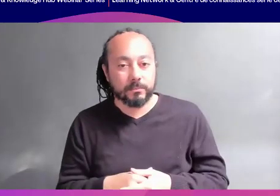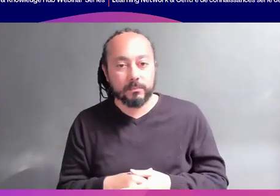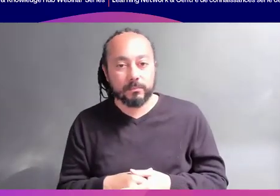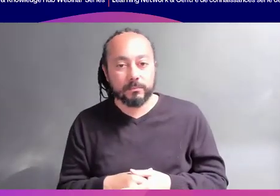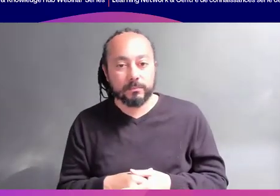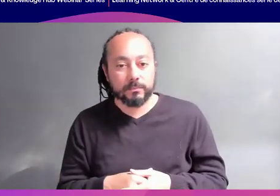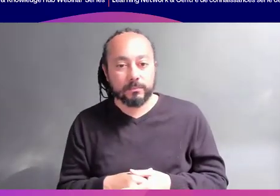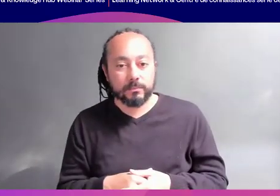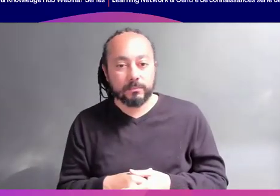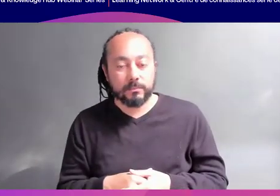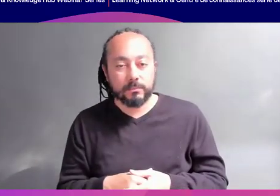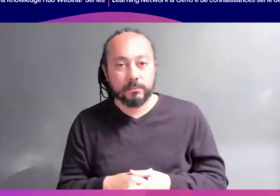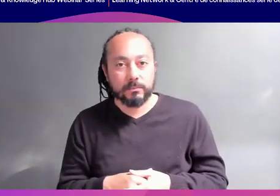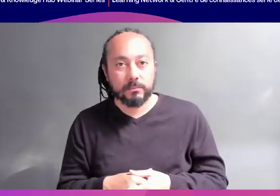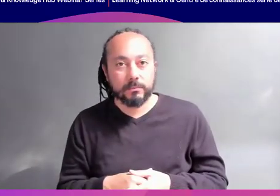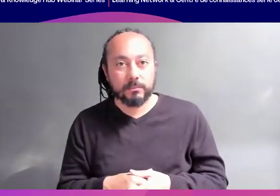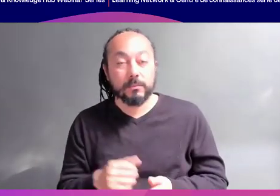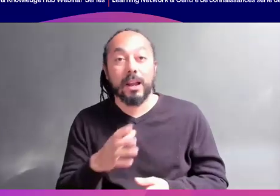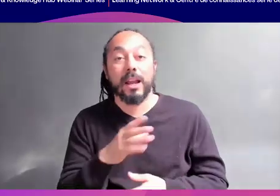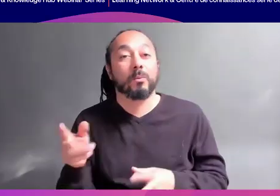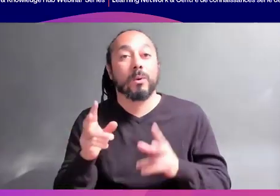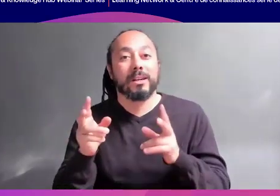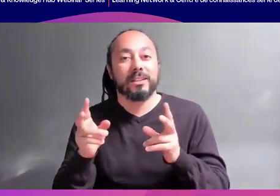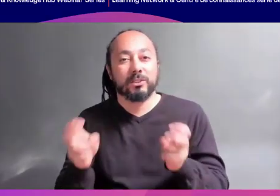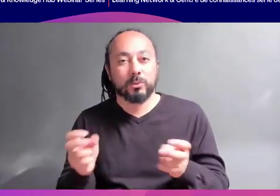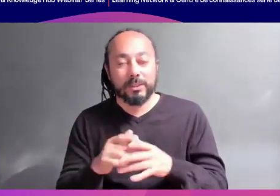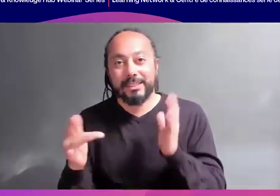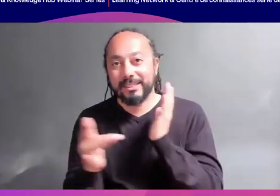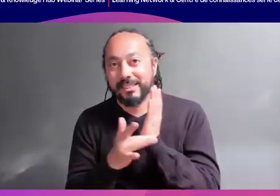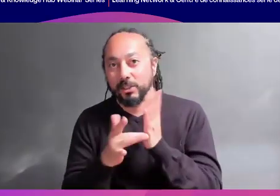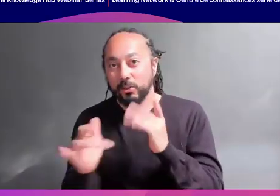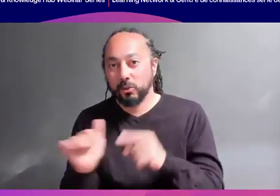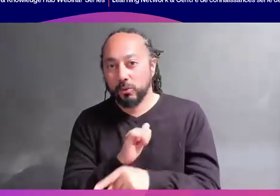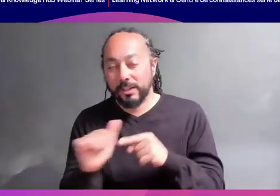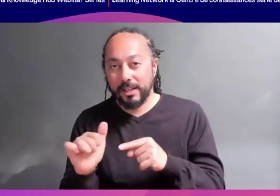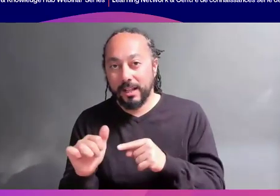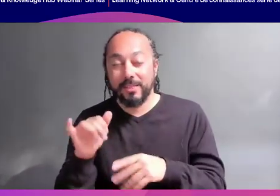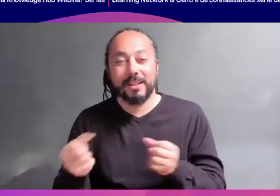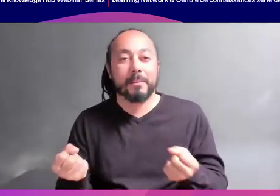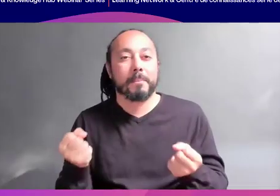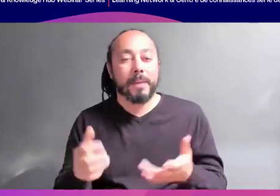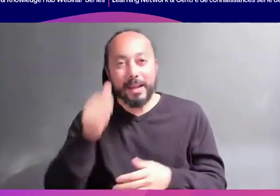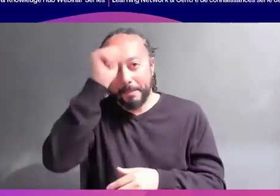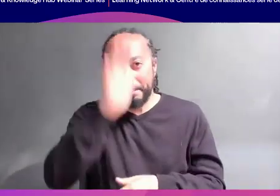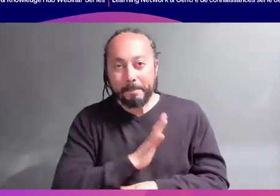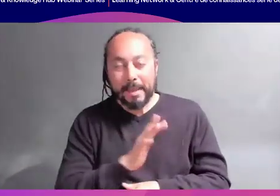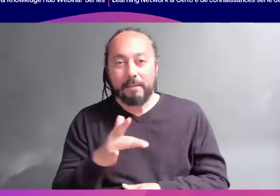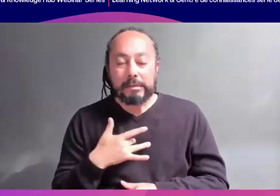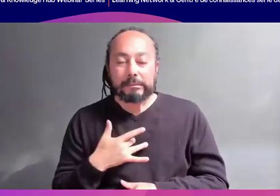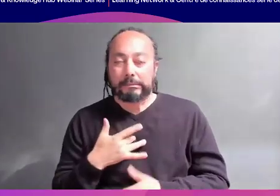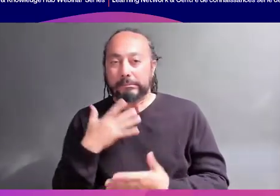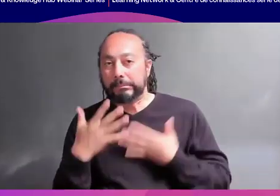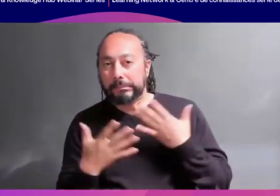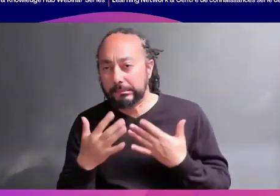And I think the issue of tech training was kind of a piece that some of the men felt a little embarrassed about